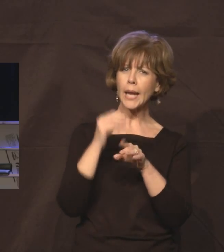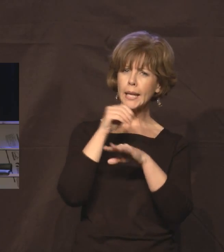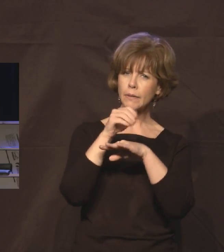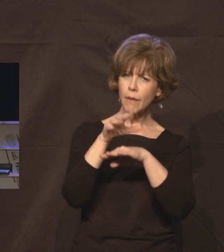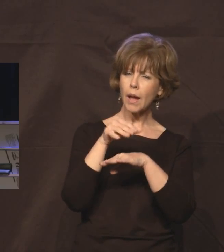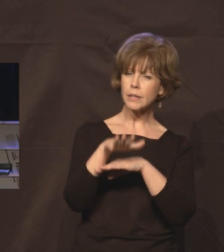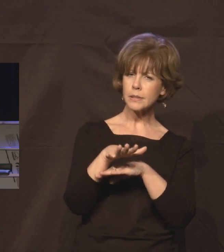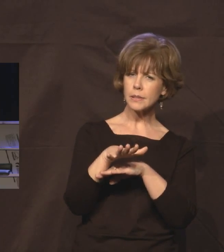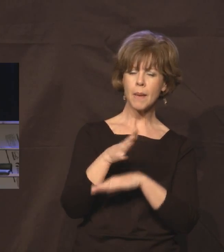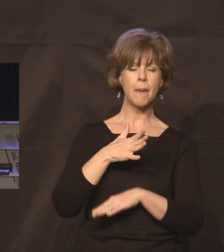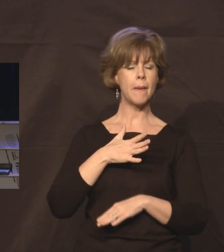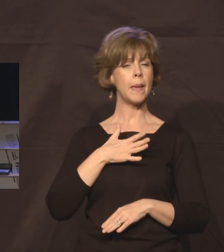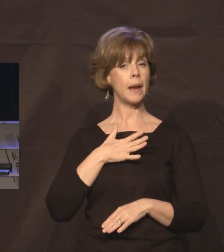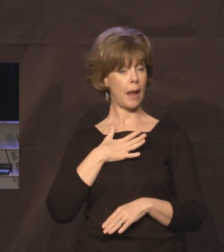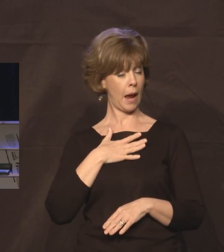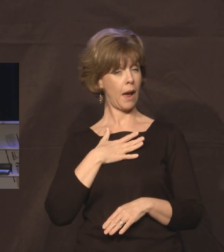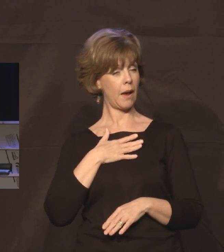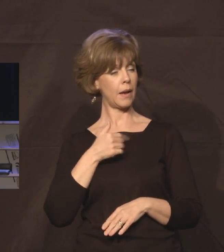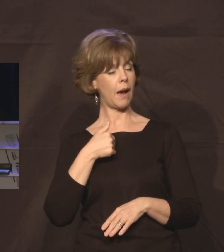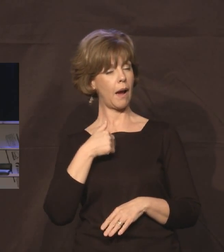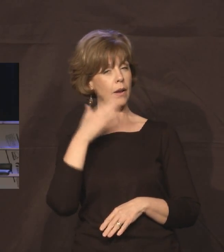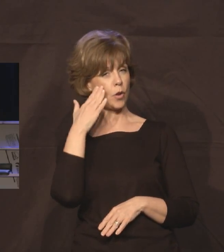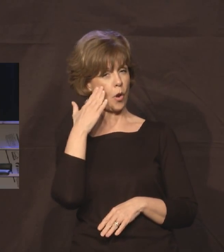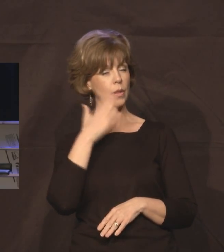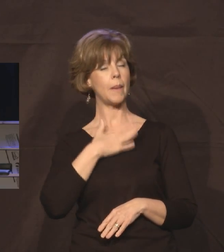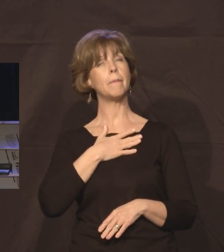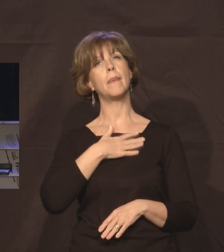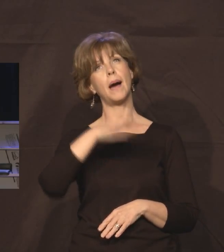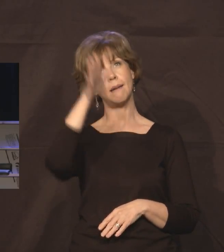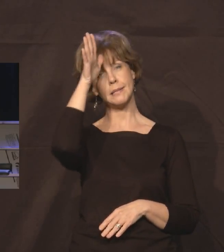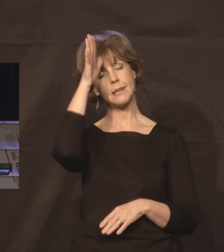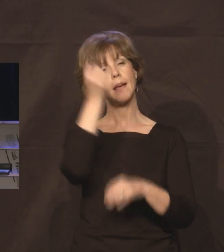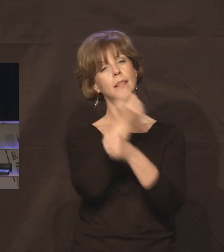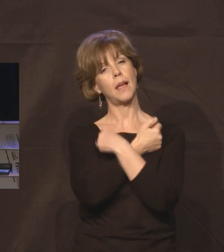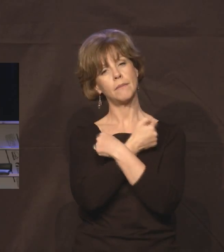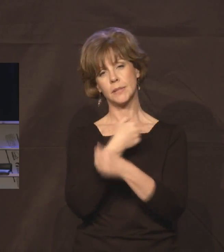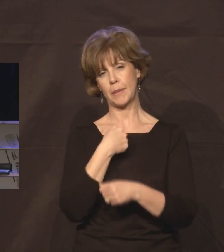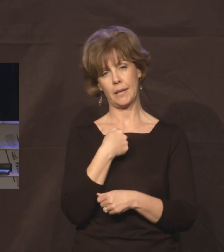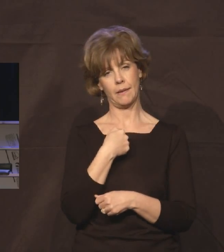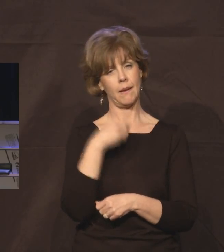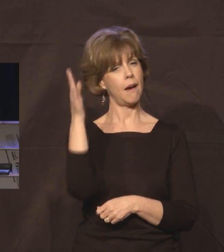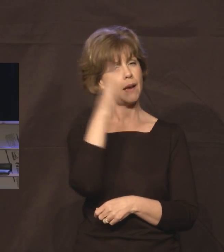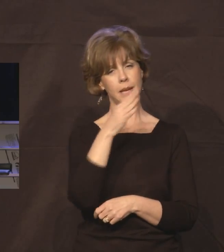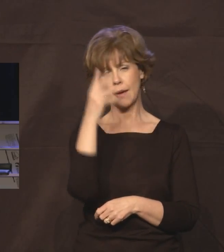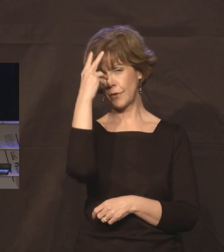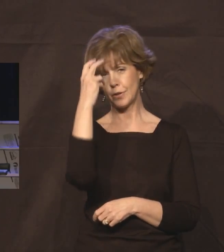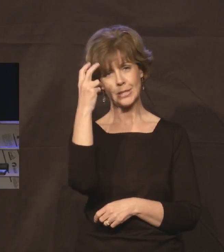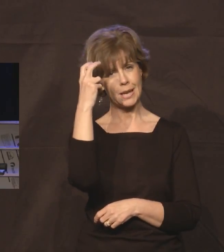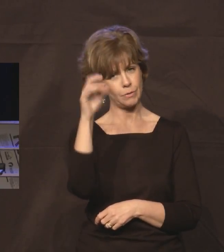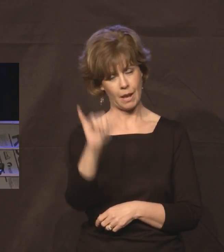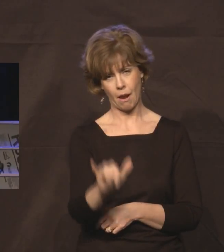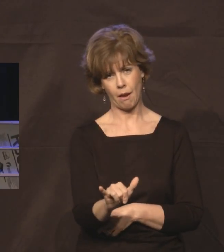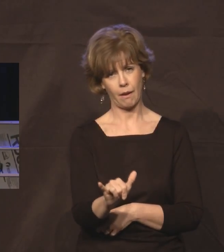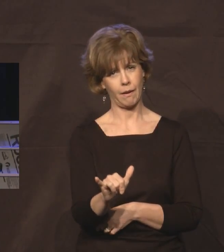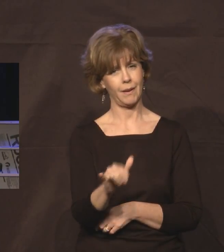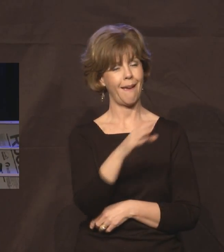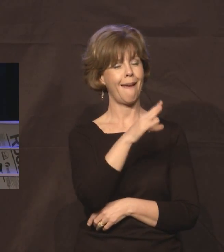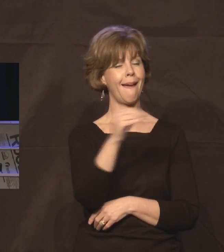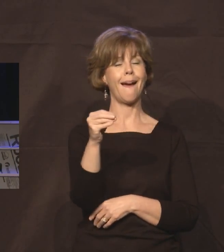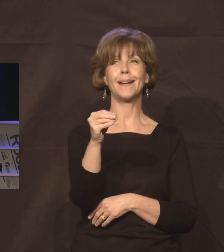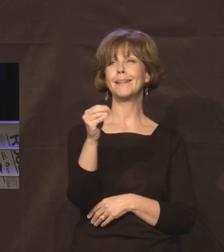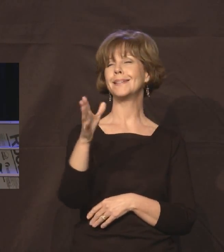one, he loves me. I've never had a doubt about that. Number two, I know this. He's my biggest